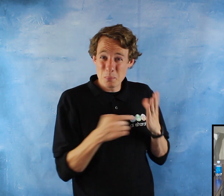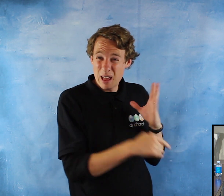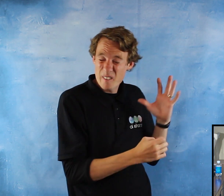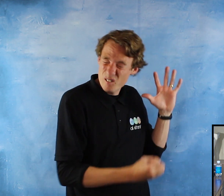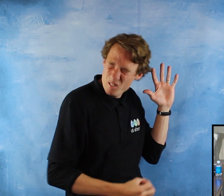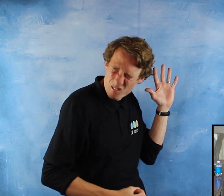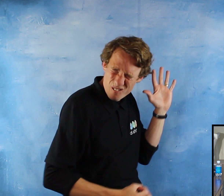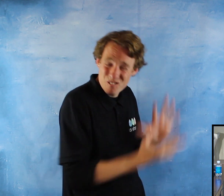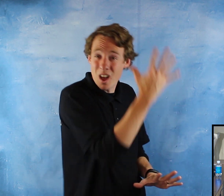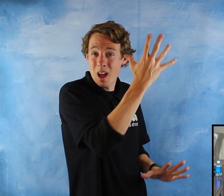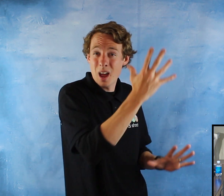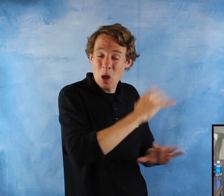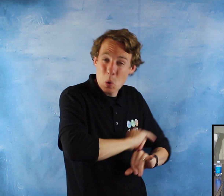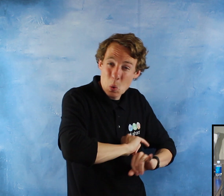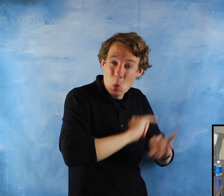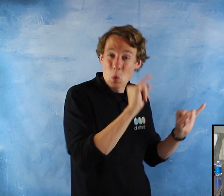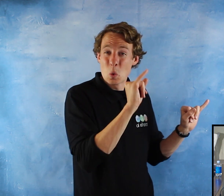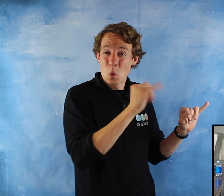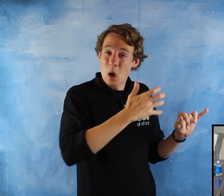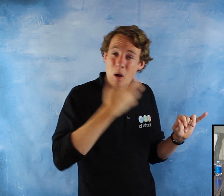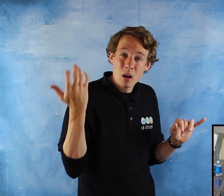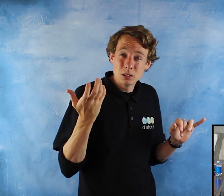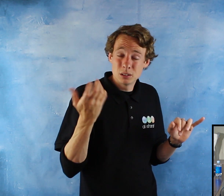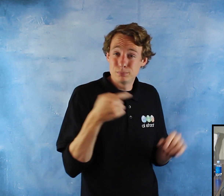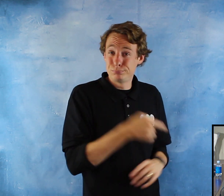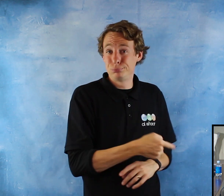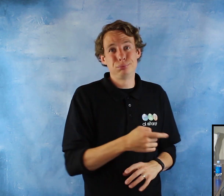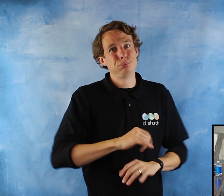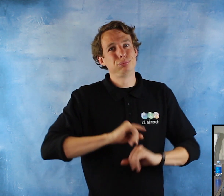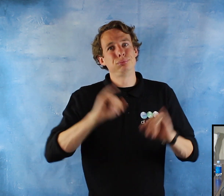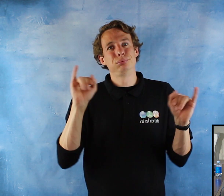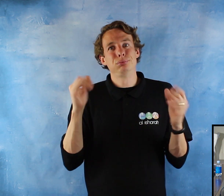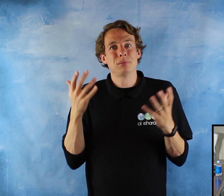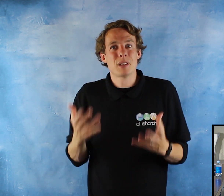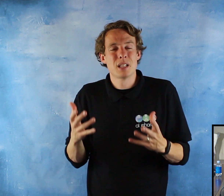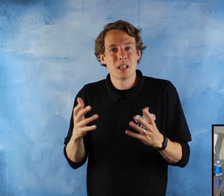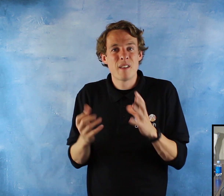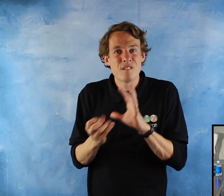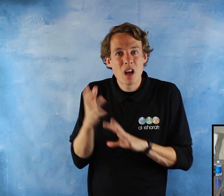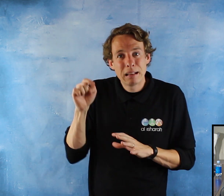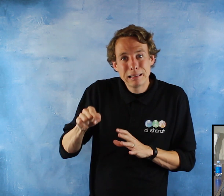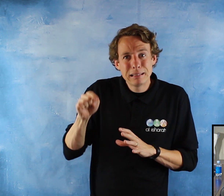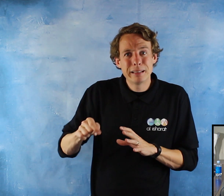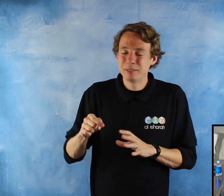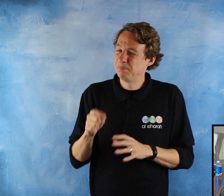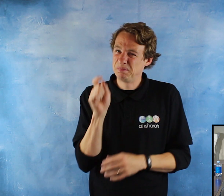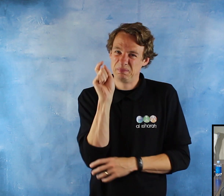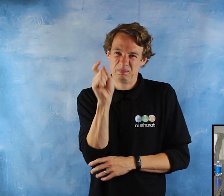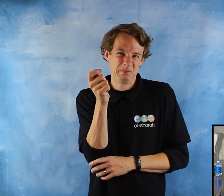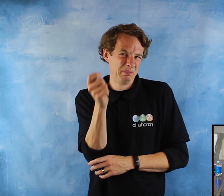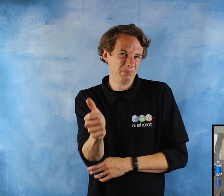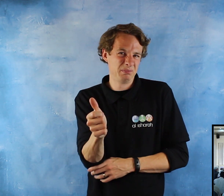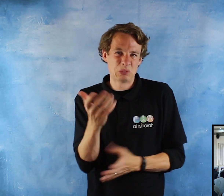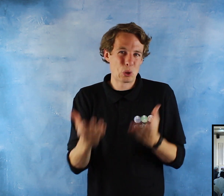this world for all the fire we use and utilize. And the 99% left with Allah, and that is the fire of